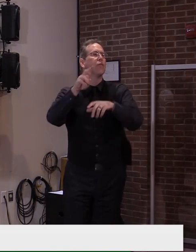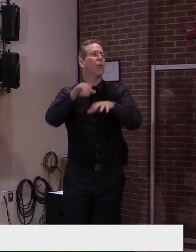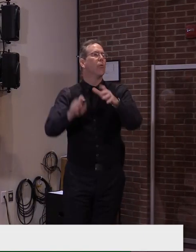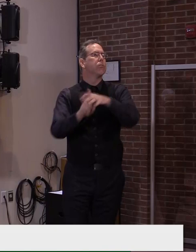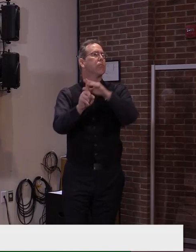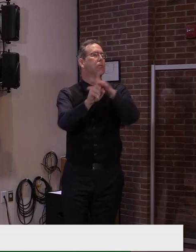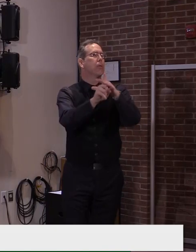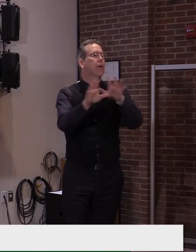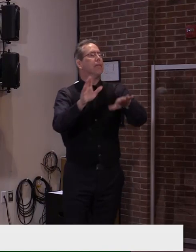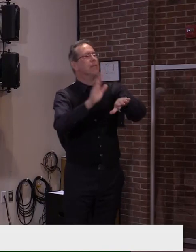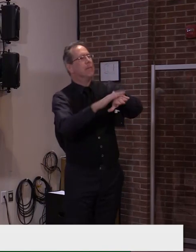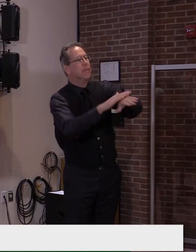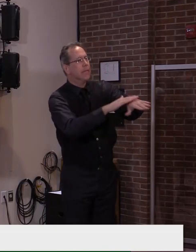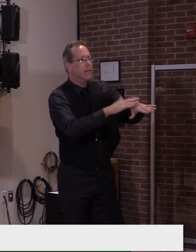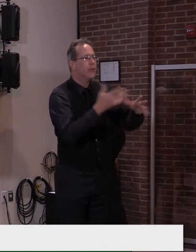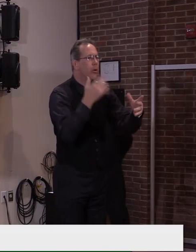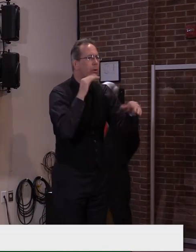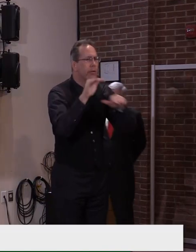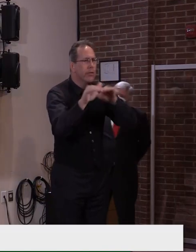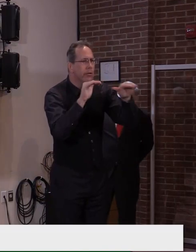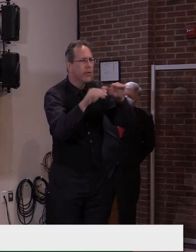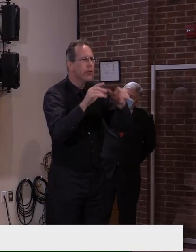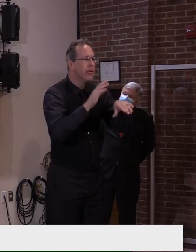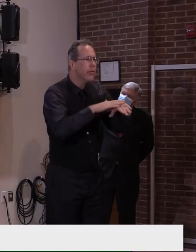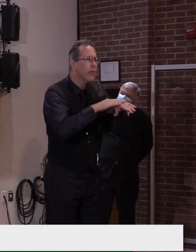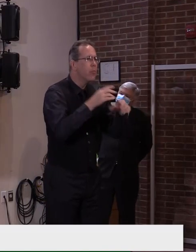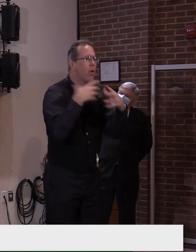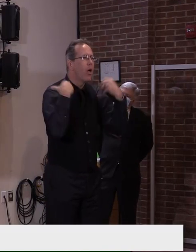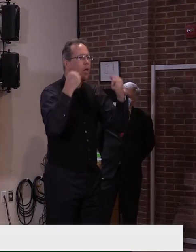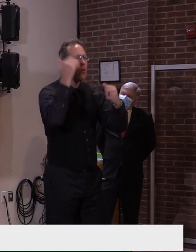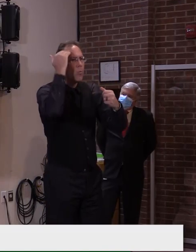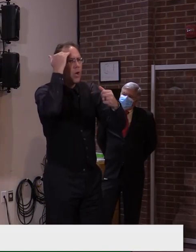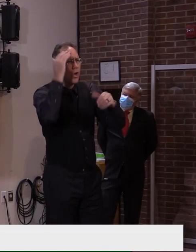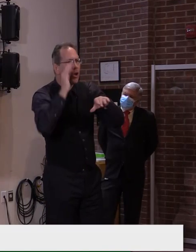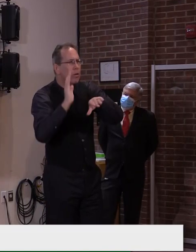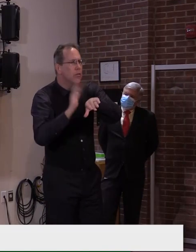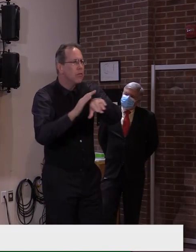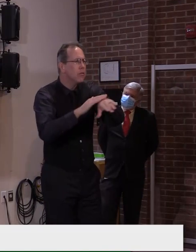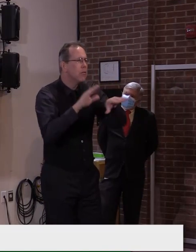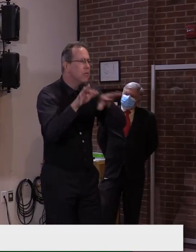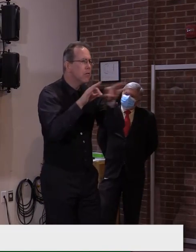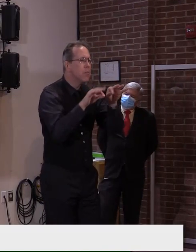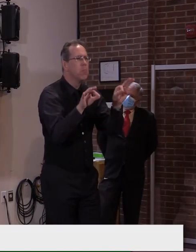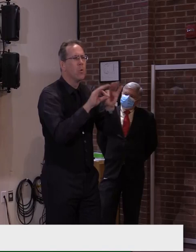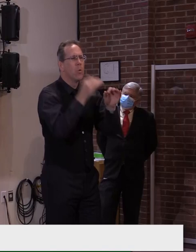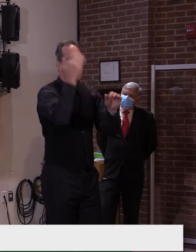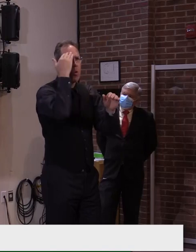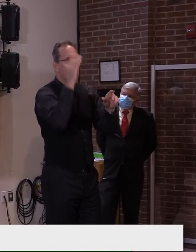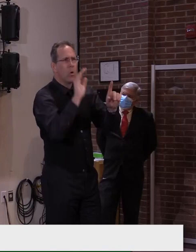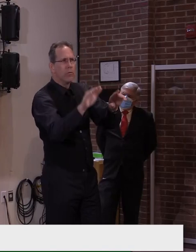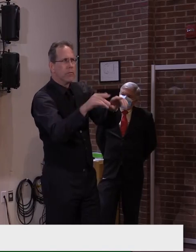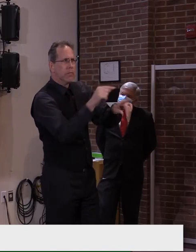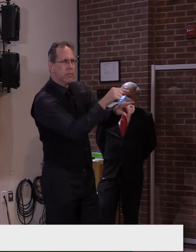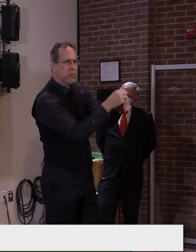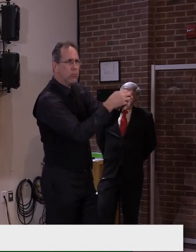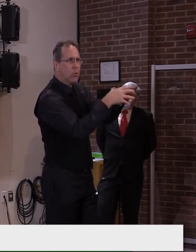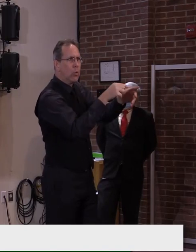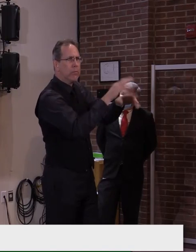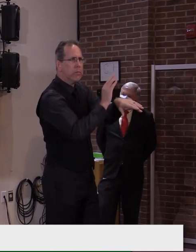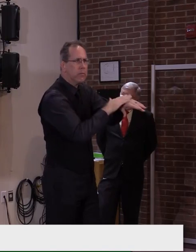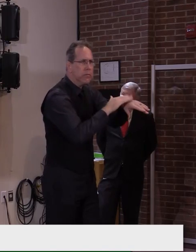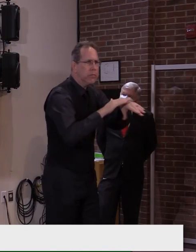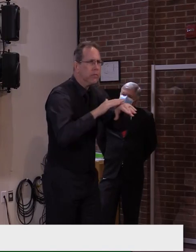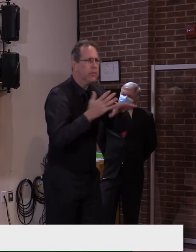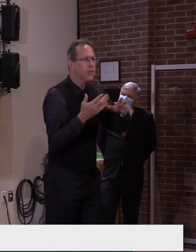be a very different ballgame at that point. And no one's going to really want to be following the numbers as strictly as we've